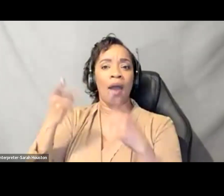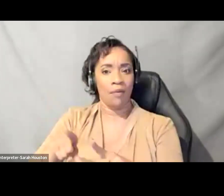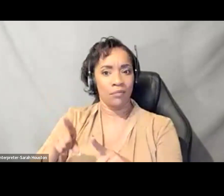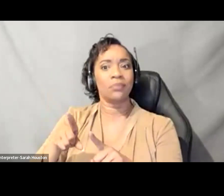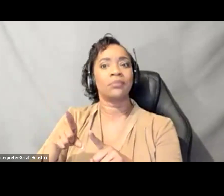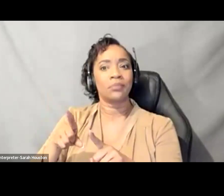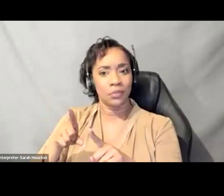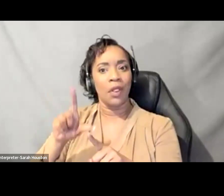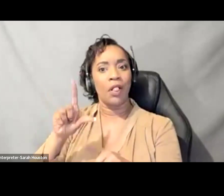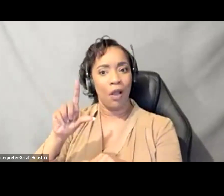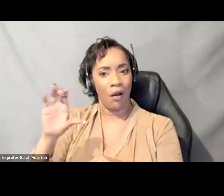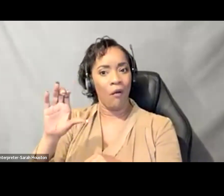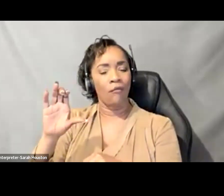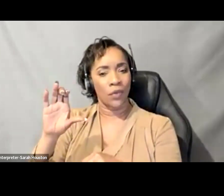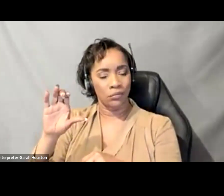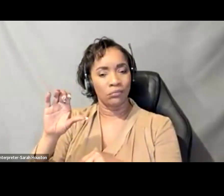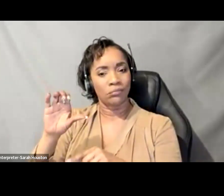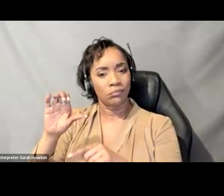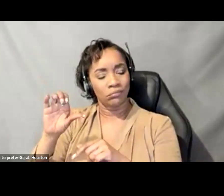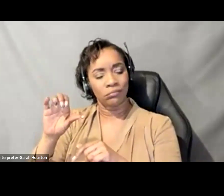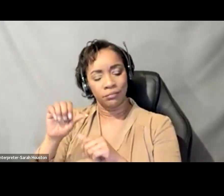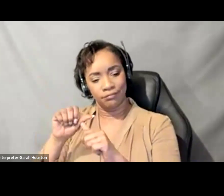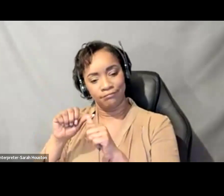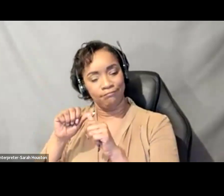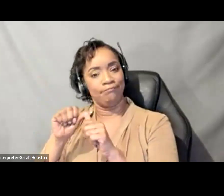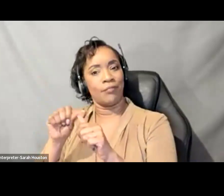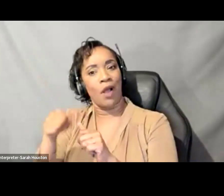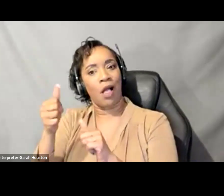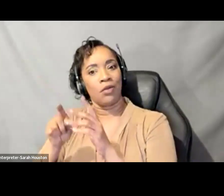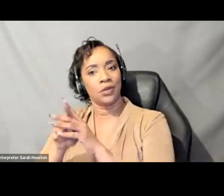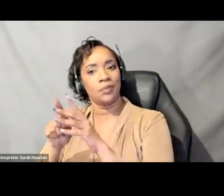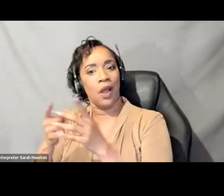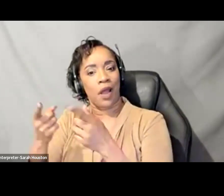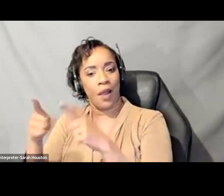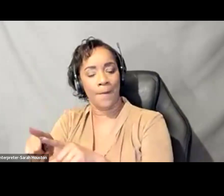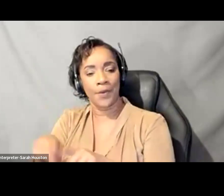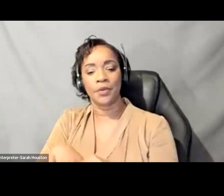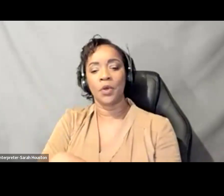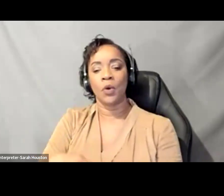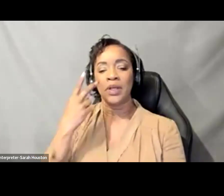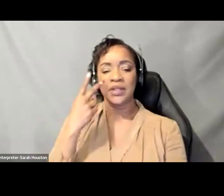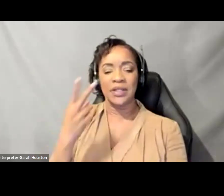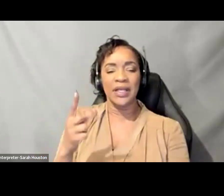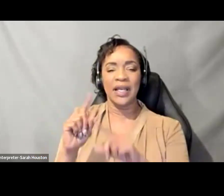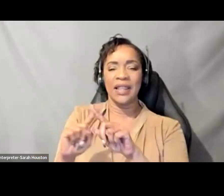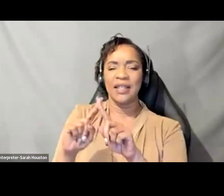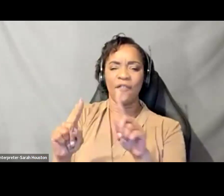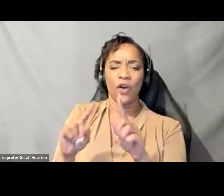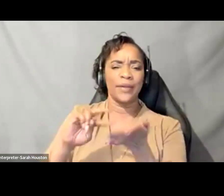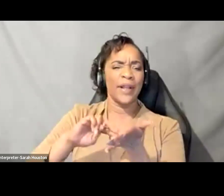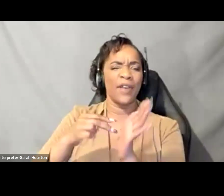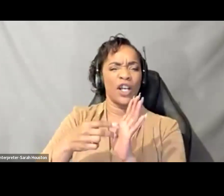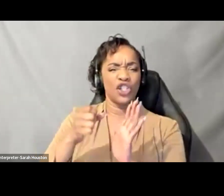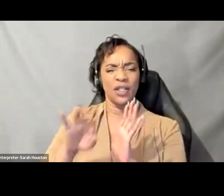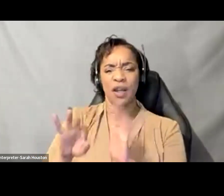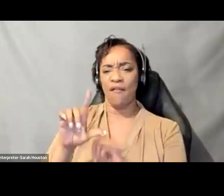And so we are now seeing, there's different definitions, World Health Organization, CDC. When I think about